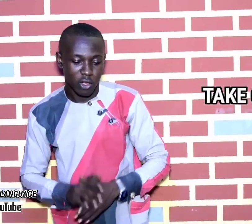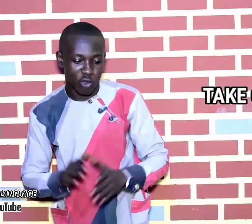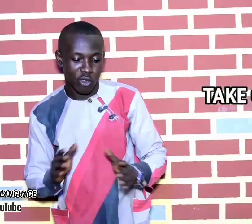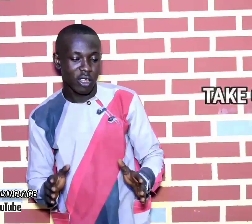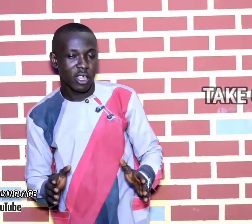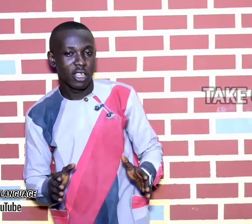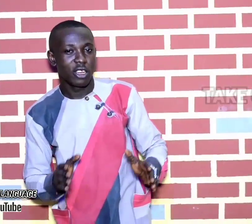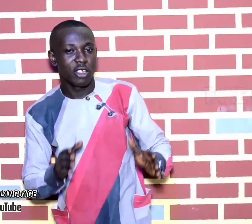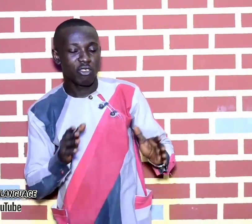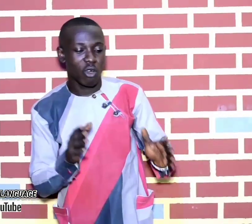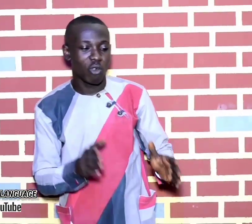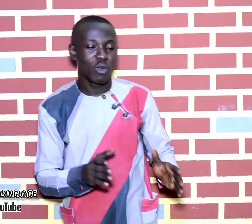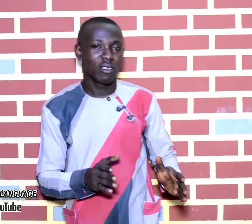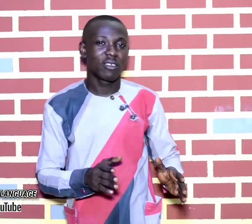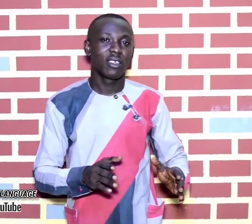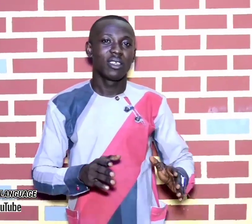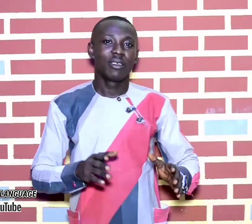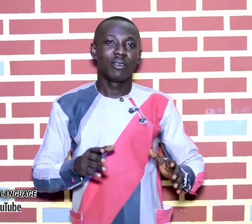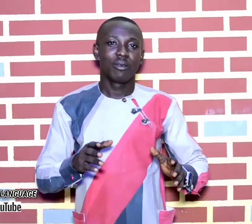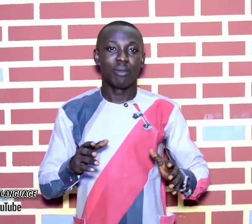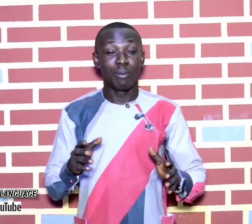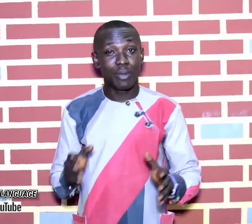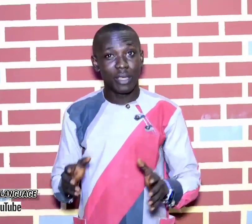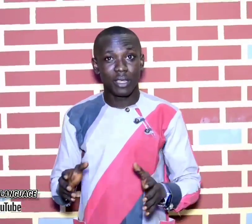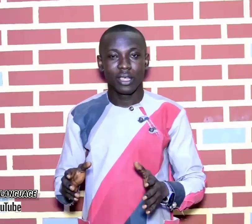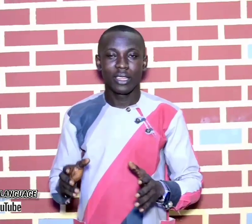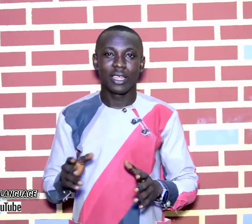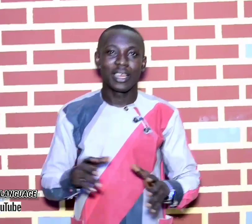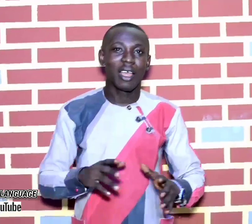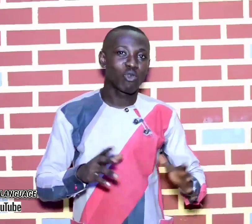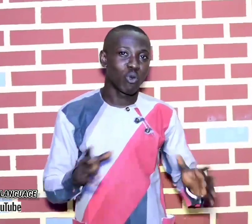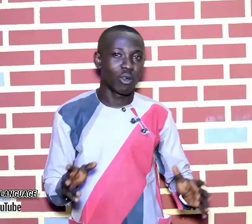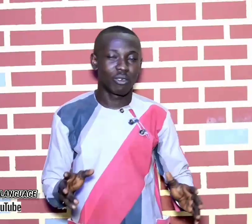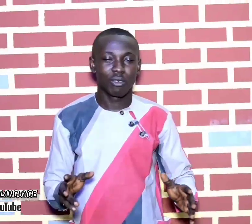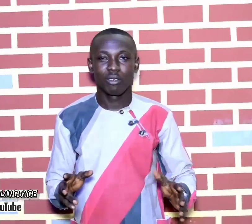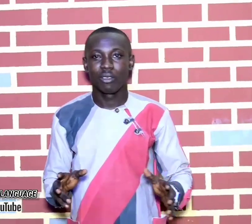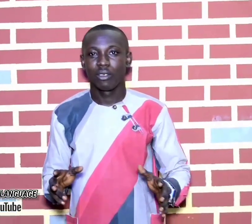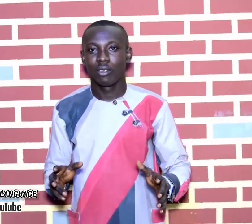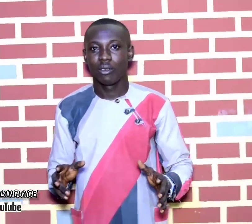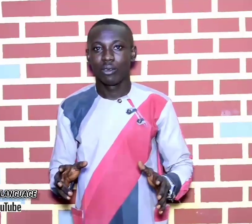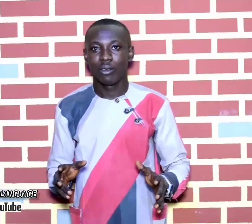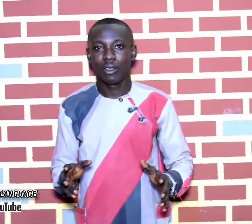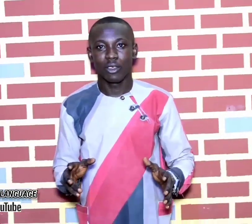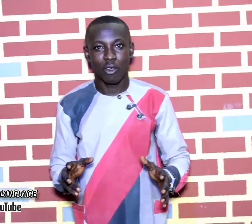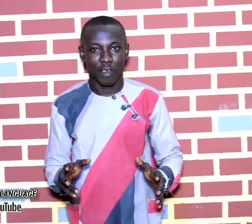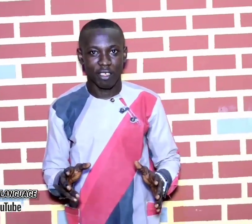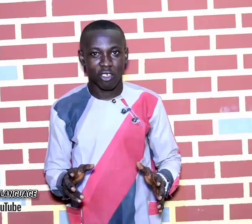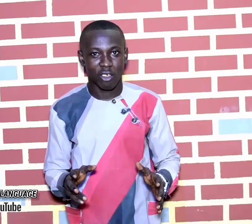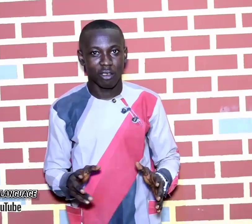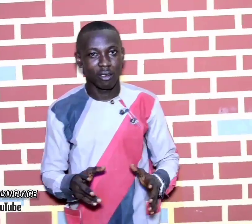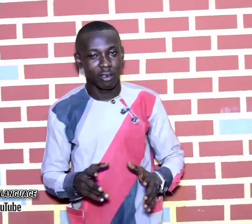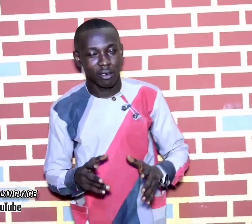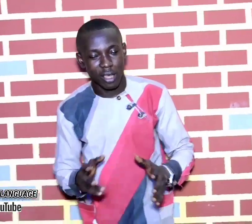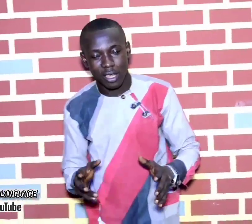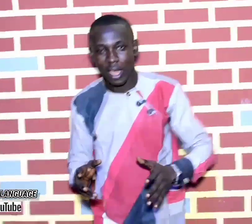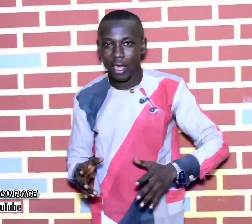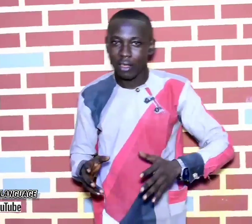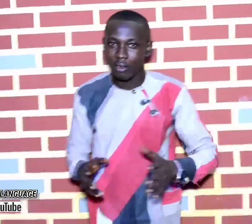know, this always may be the last word in conversation. Take care,